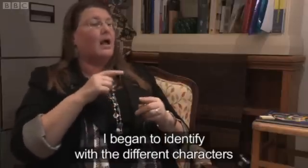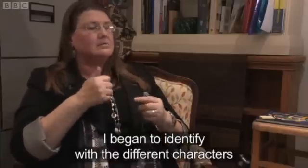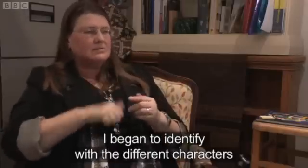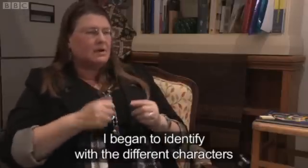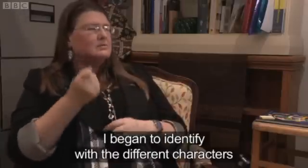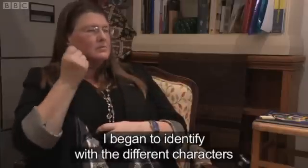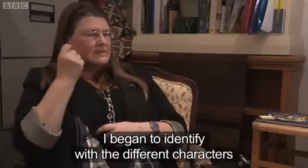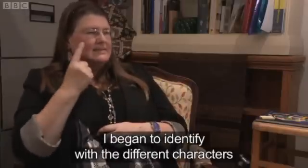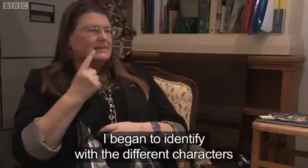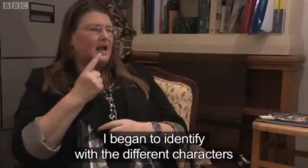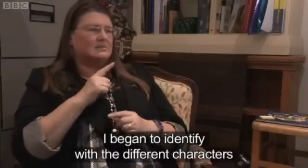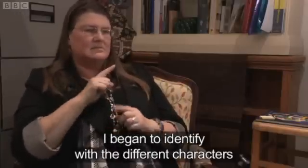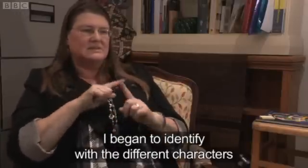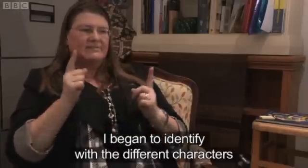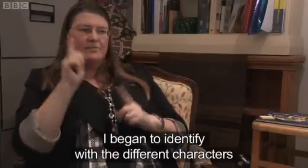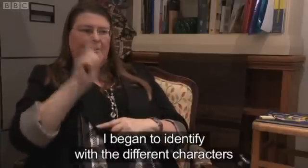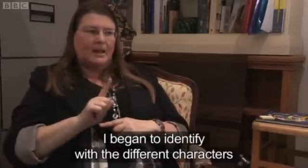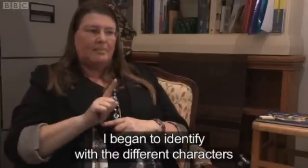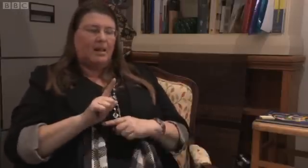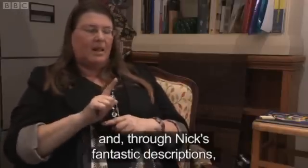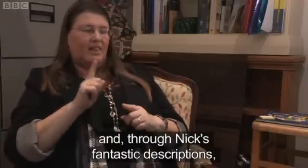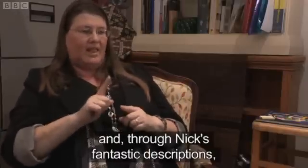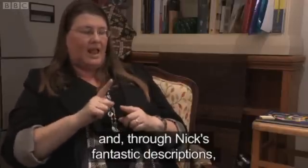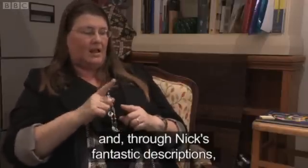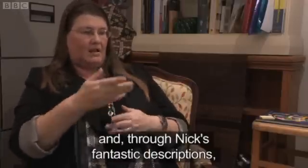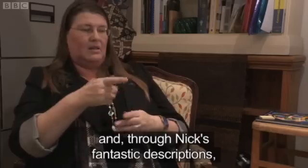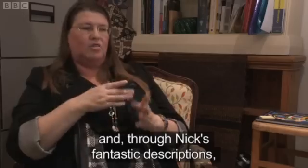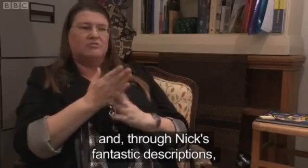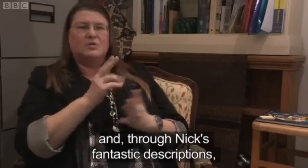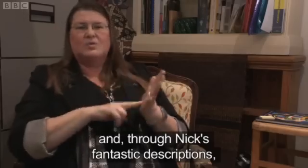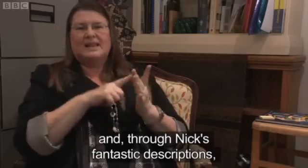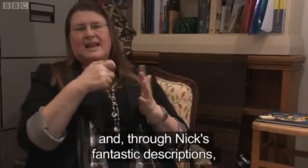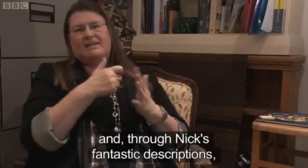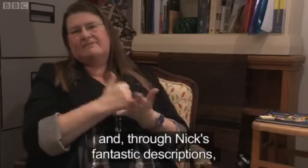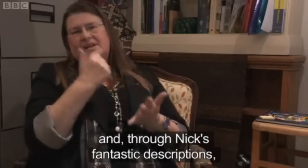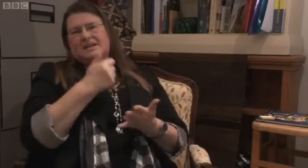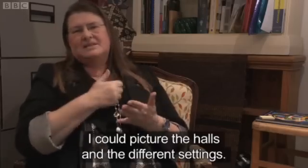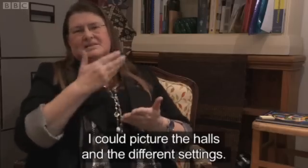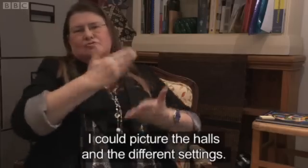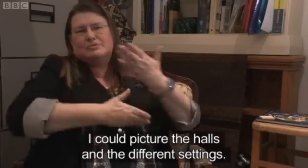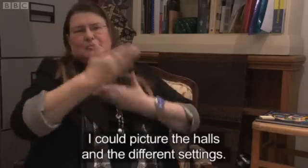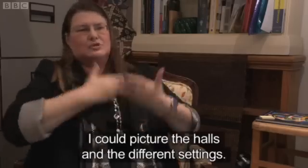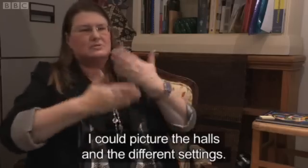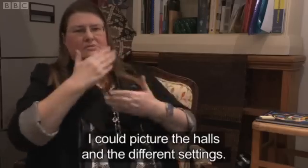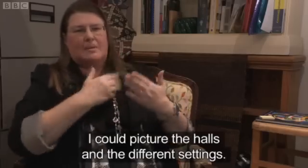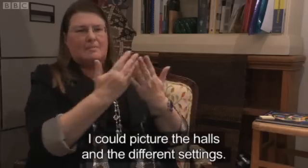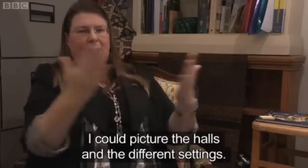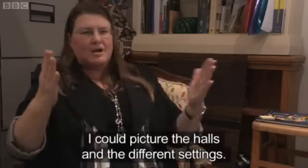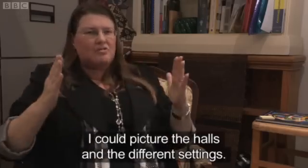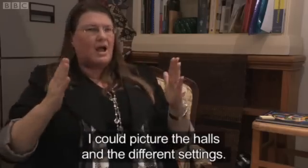to identify with the different characters, and through Nick's fantastic descriptions, I could picture the halls and the different settings.